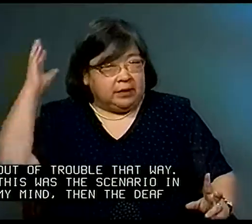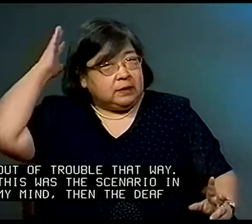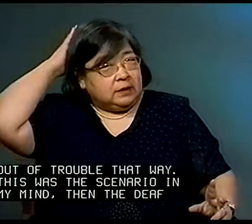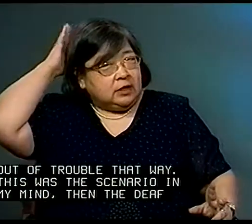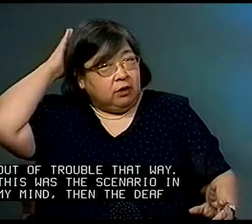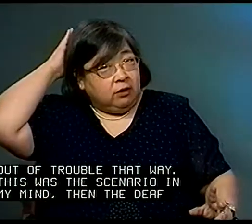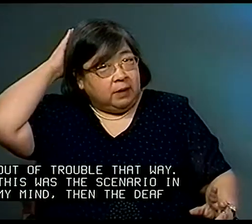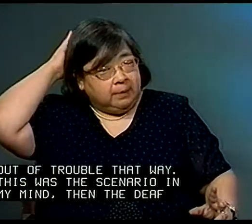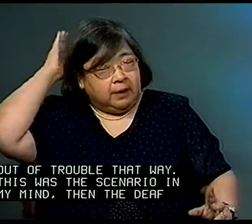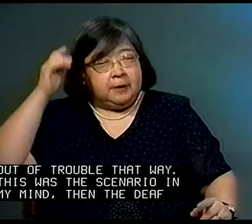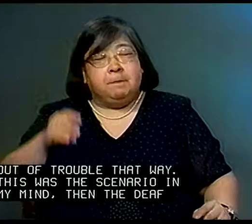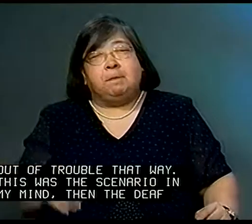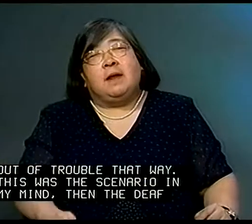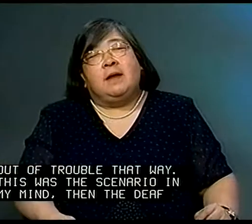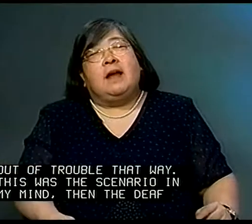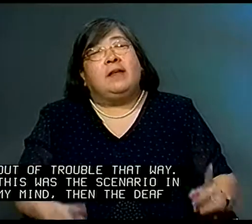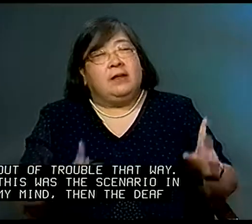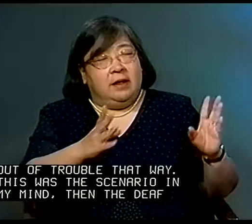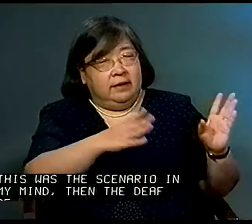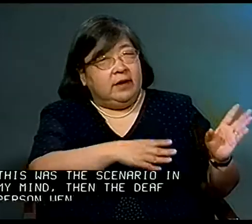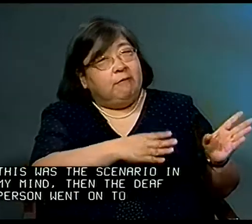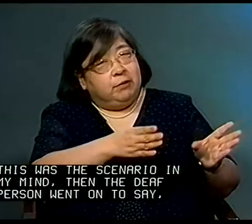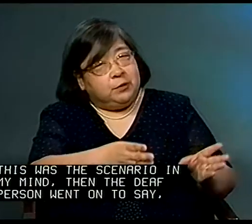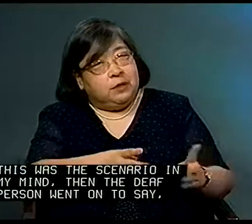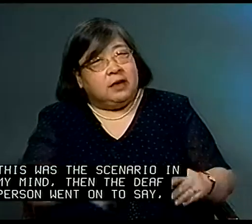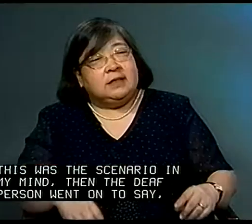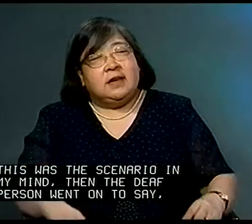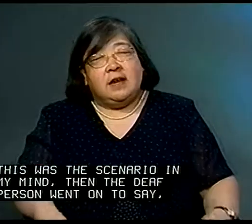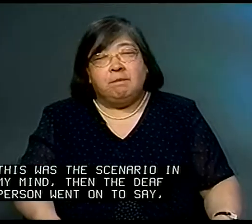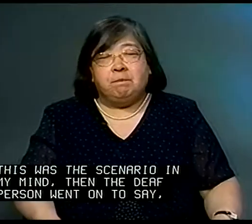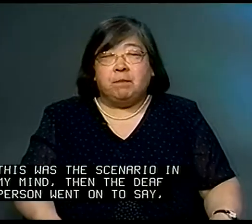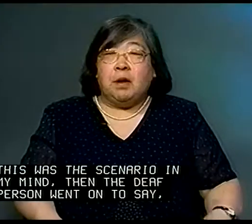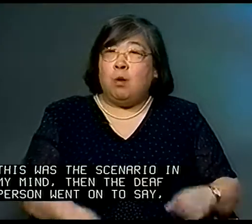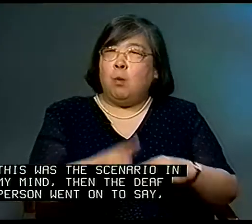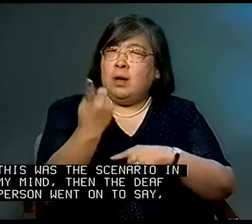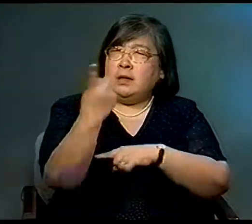was a scenario in my mind. And then the deaf person went on to say,